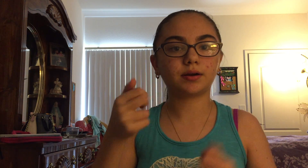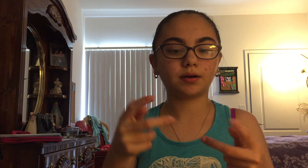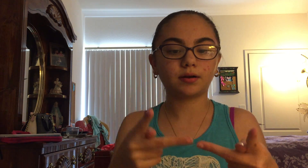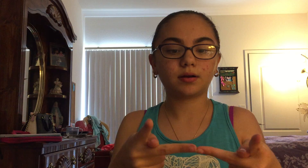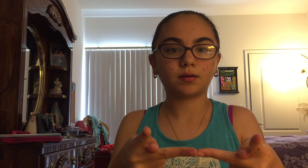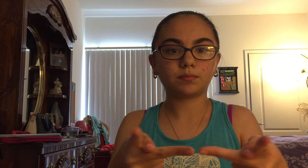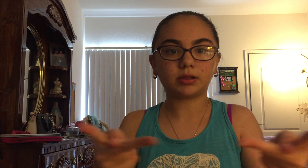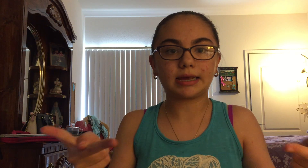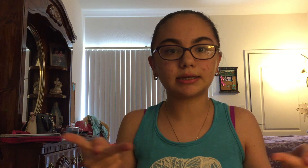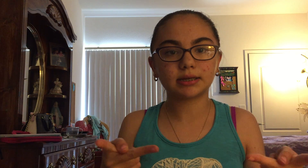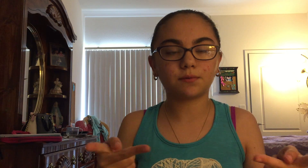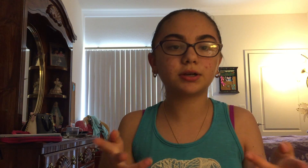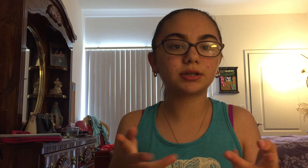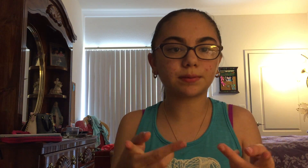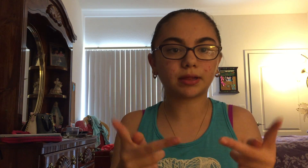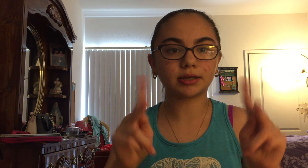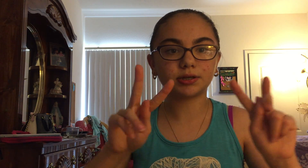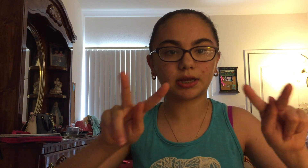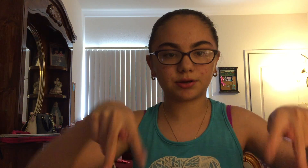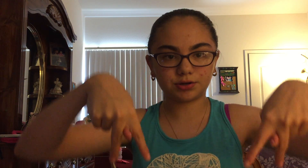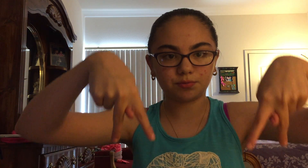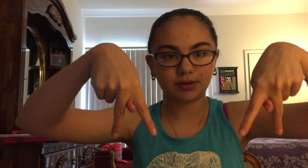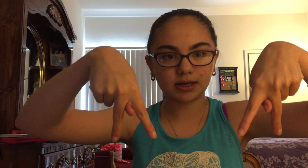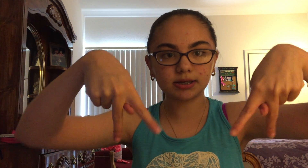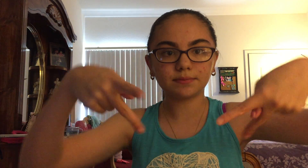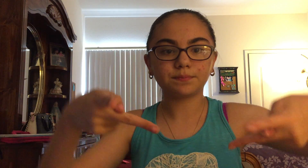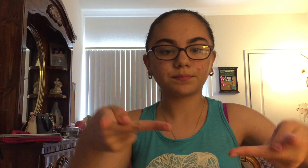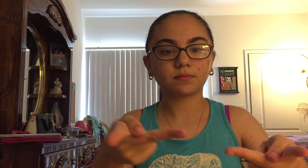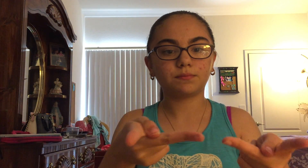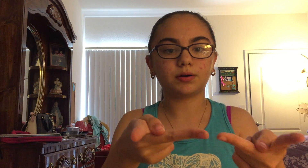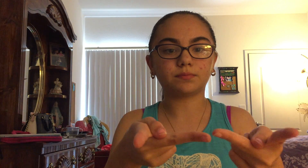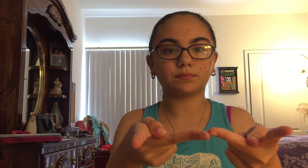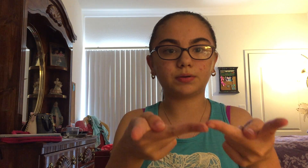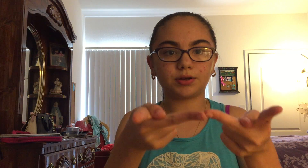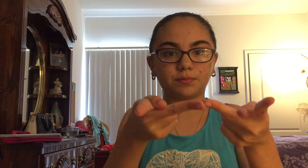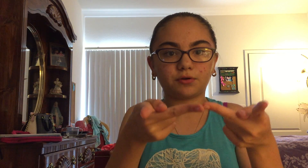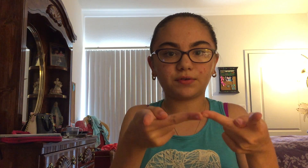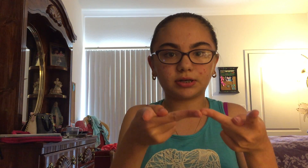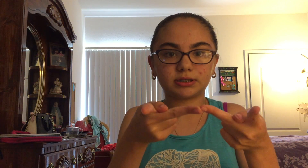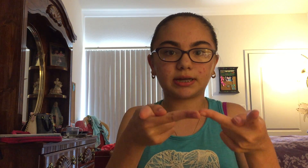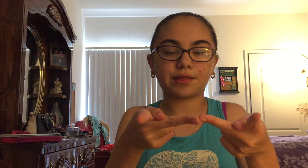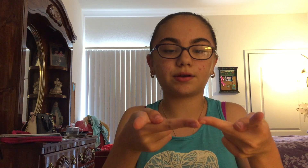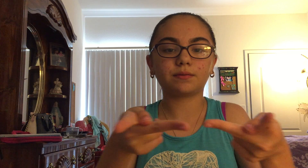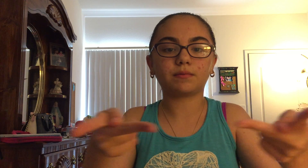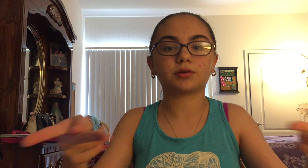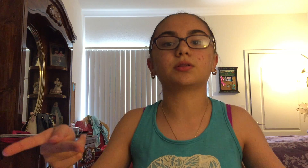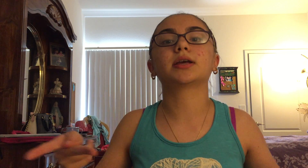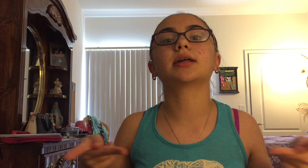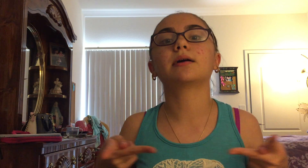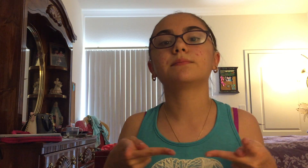place and when you say place you take two Ps put your middle fingers together and go like that.